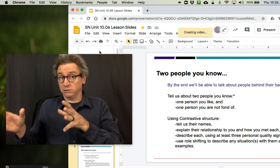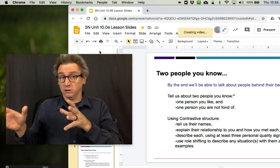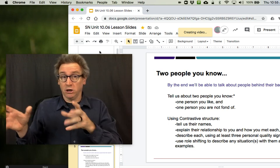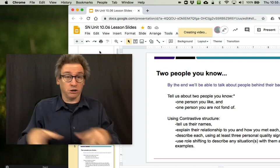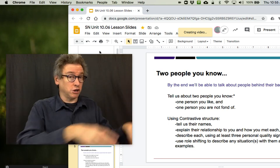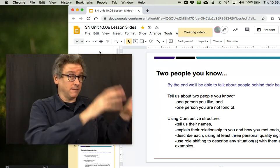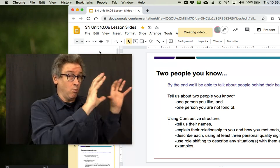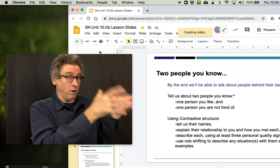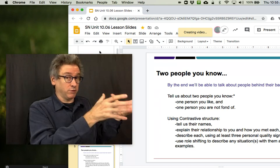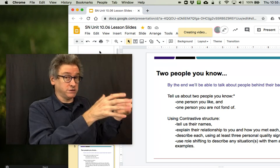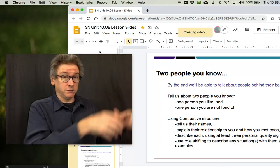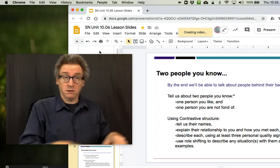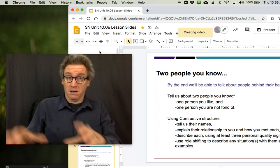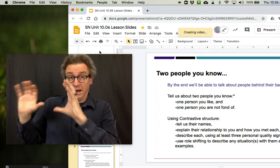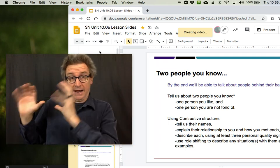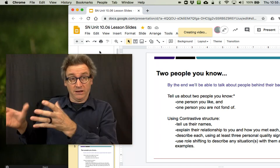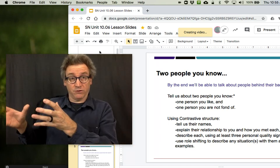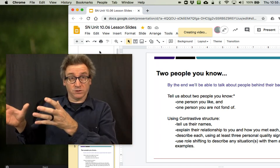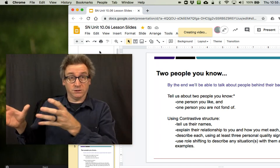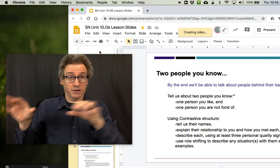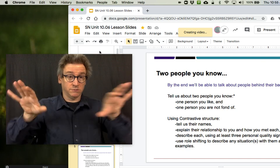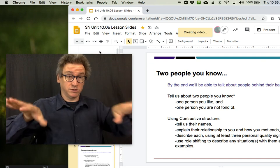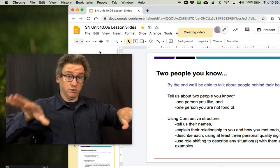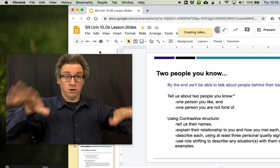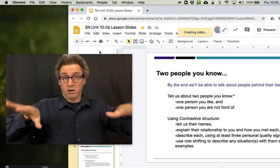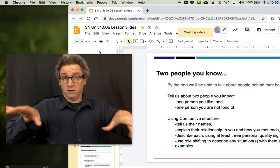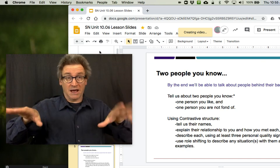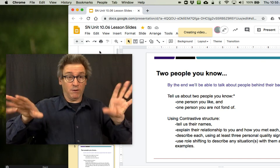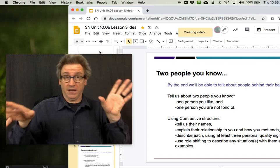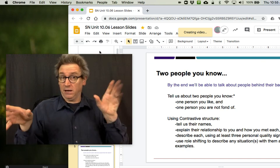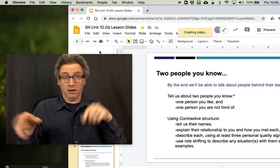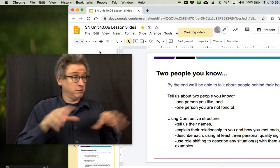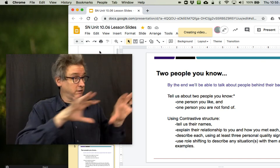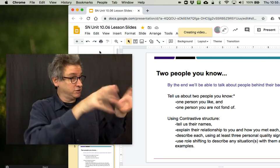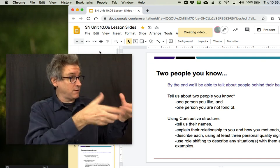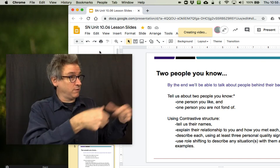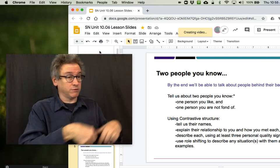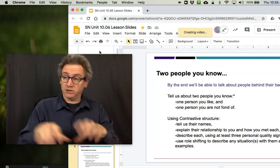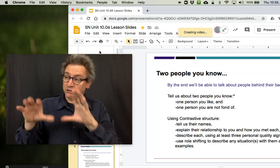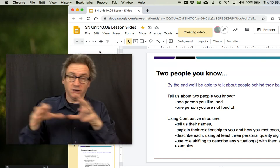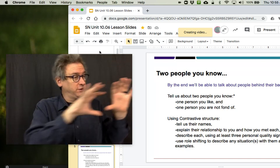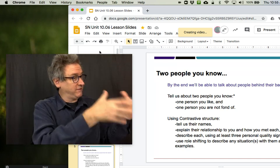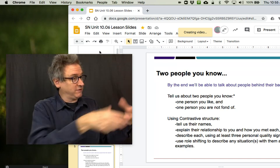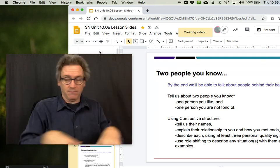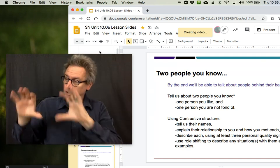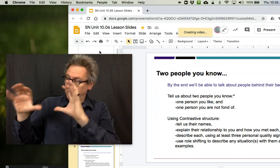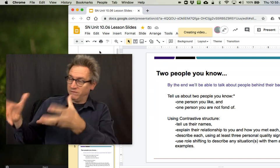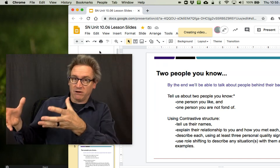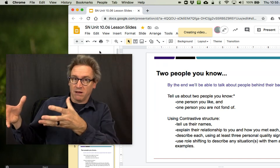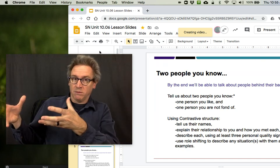structure. We're going to talk about one person and the other person, right? So that way, you describe one person, you give their